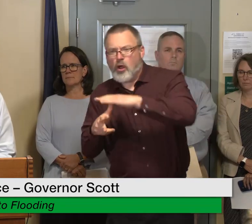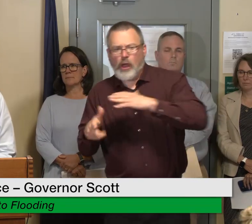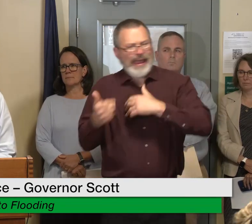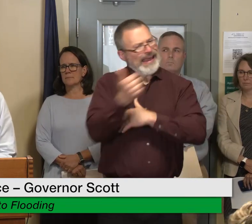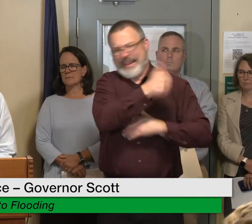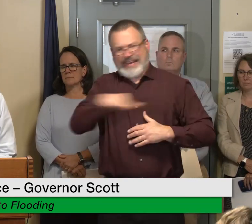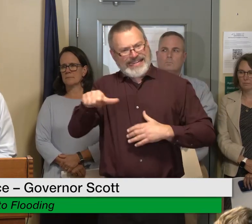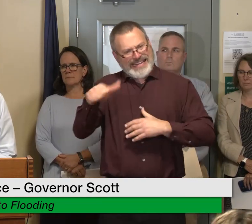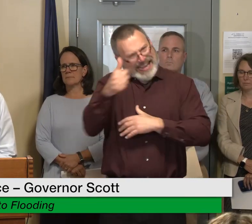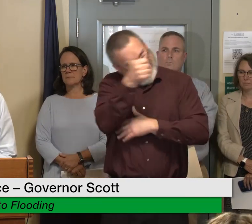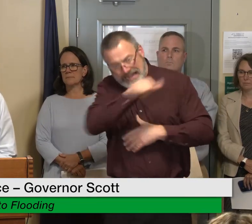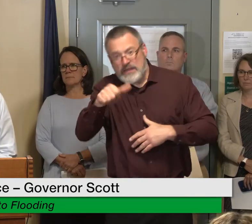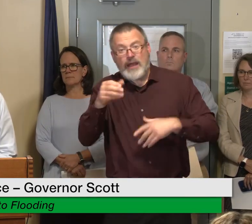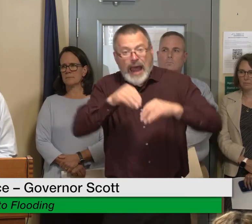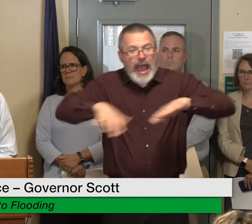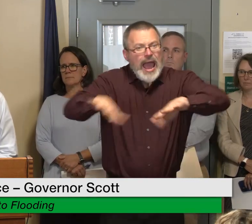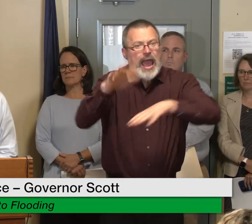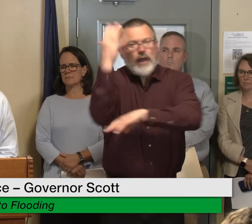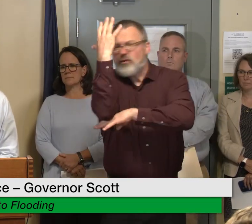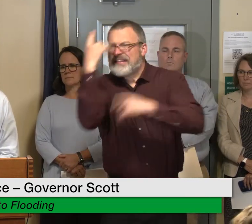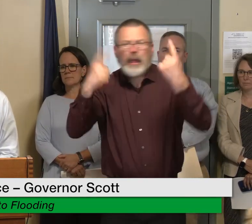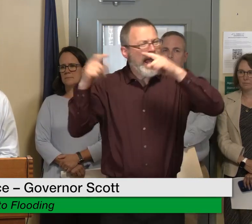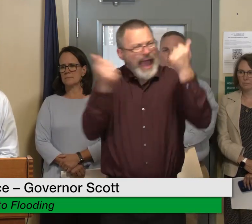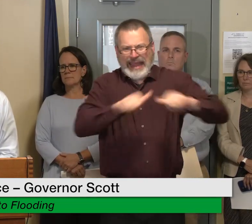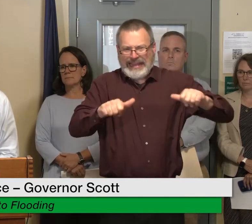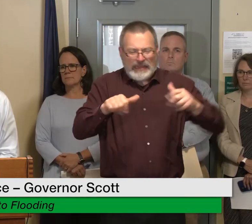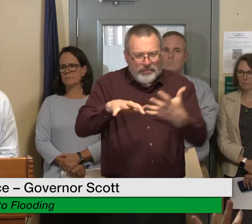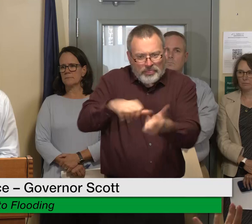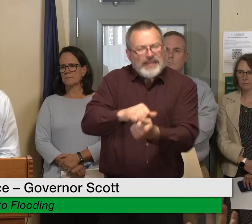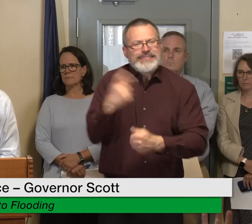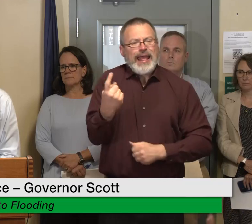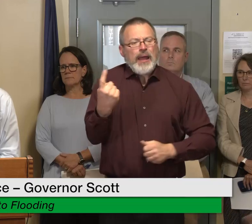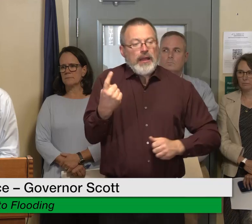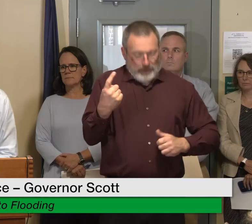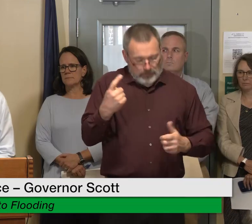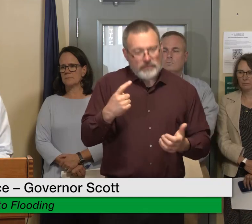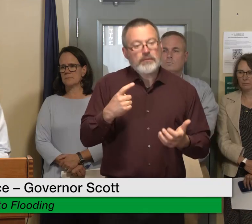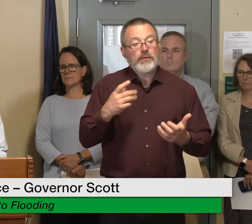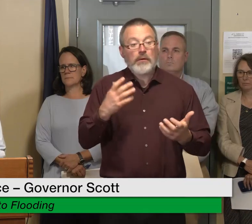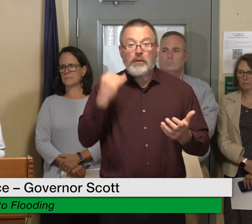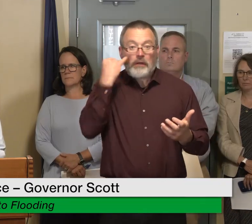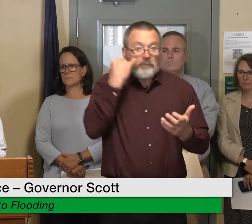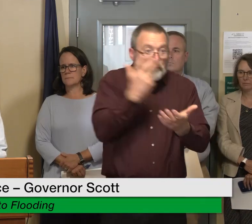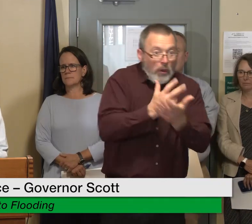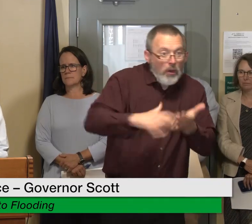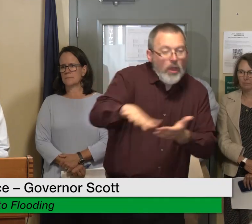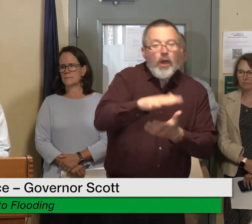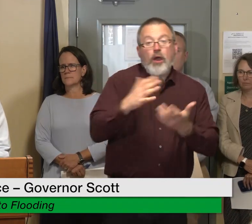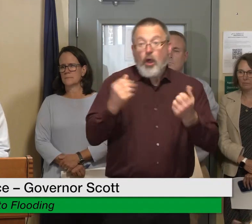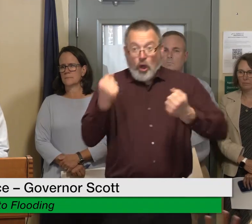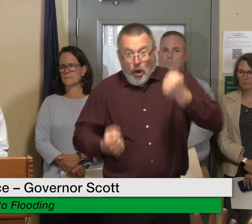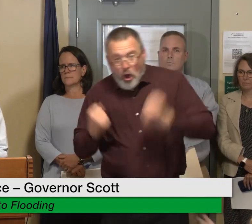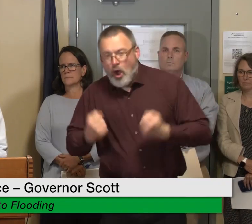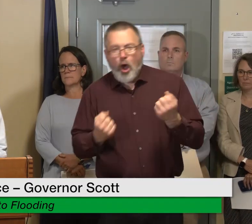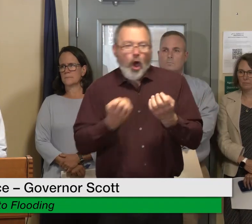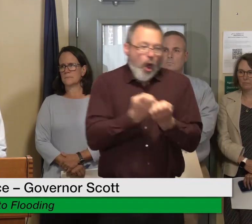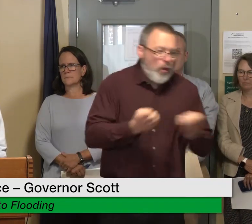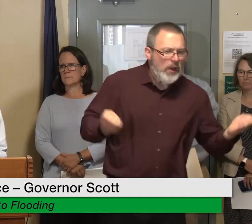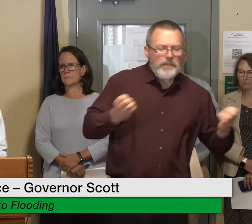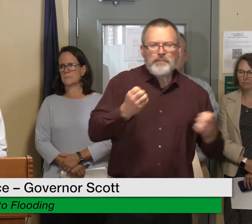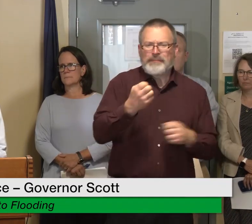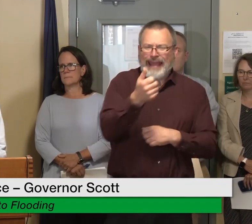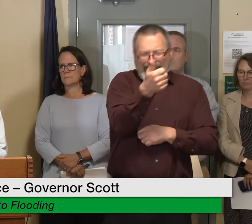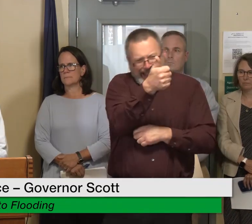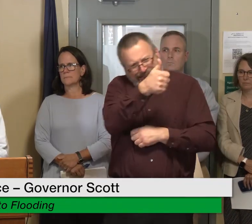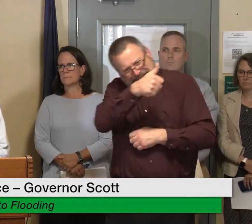property as a result of the storm, and that includes driveways, equipment, and vehicles, it's pretty broad,